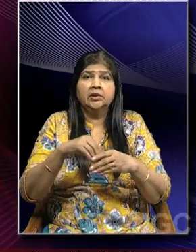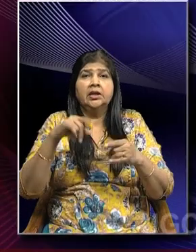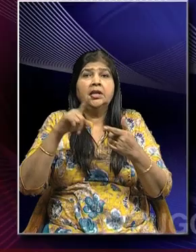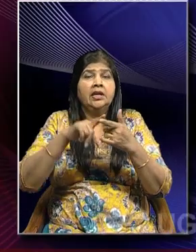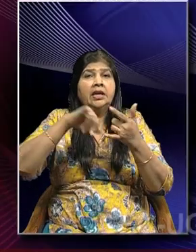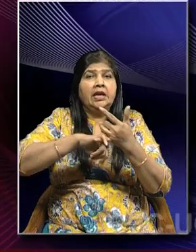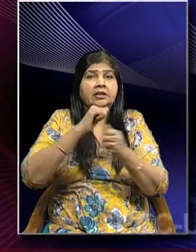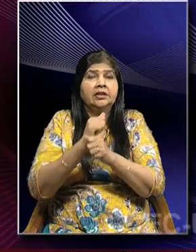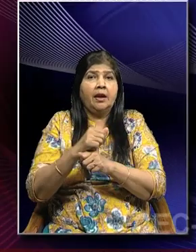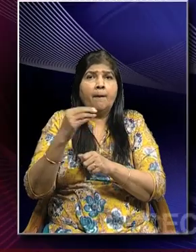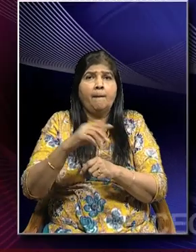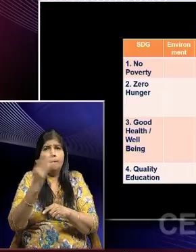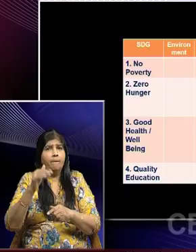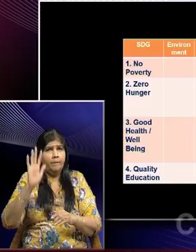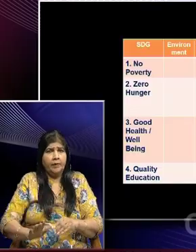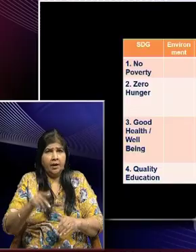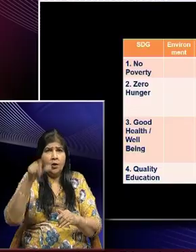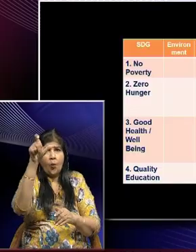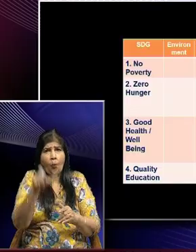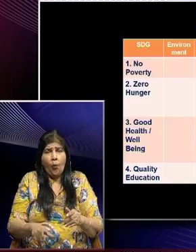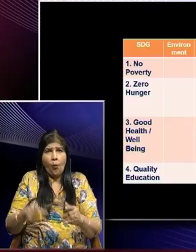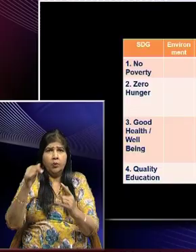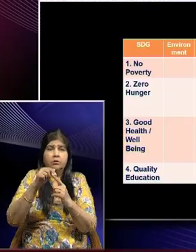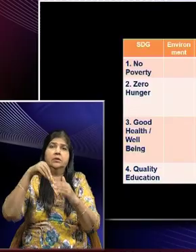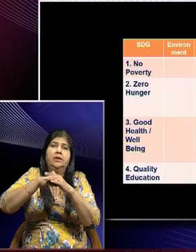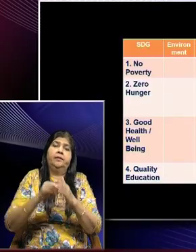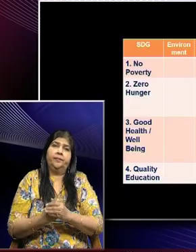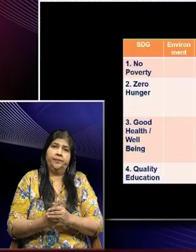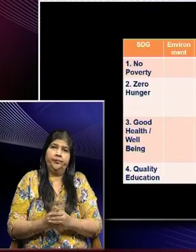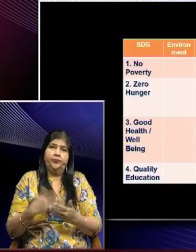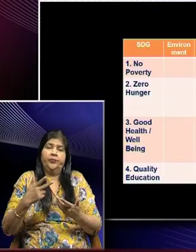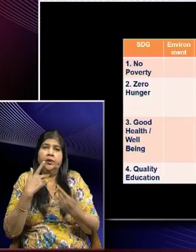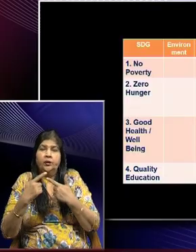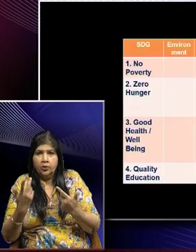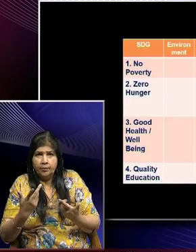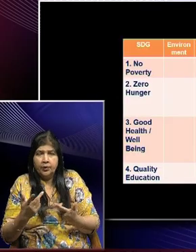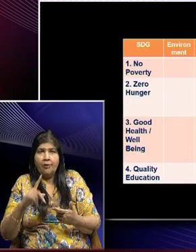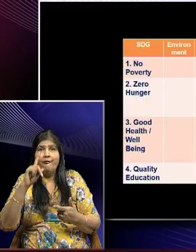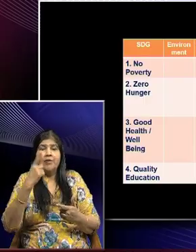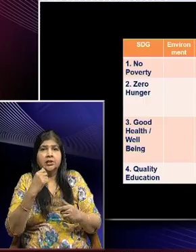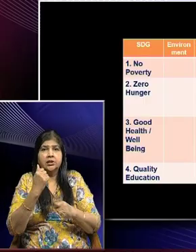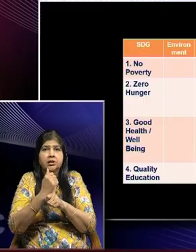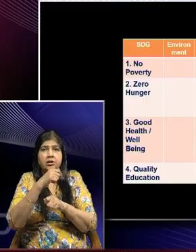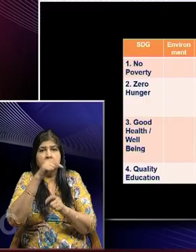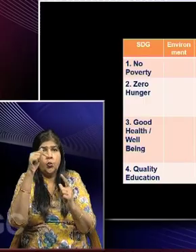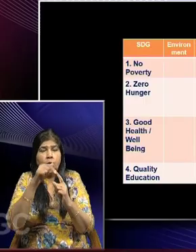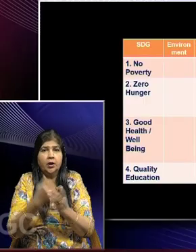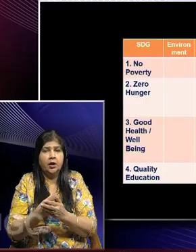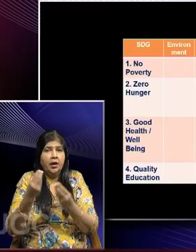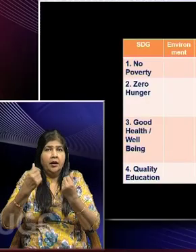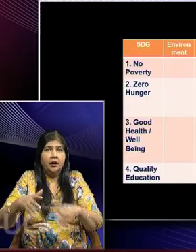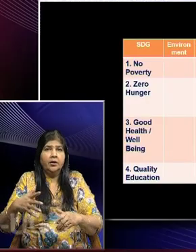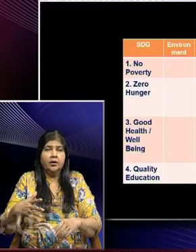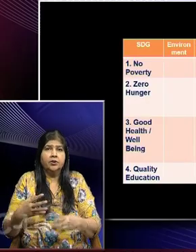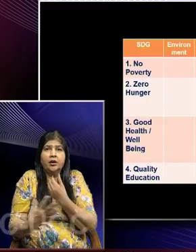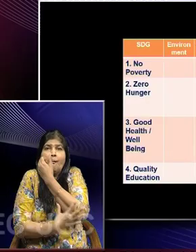ESG is present in almost all the goals. Somewhere, if you talk about the first goal, that is eradication of